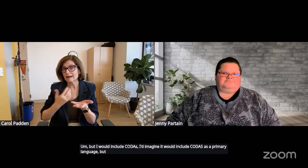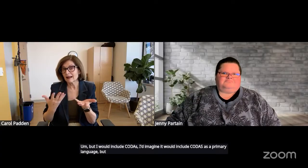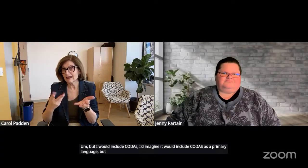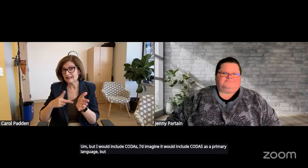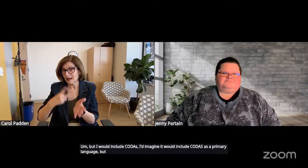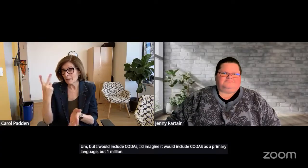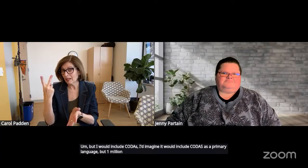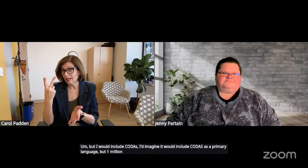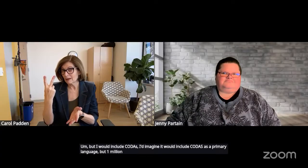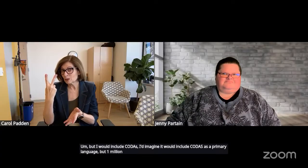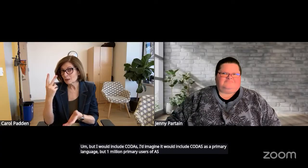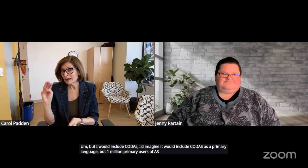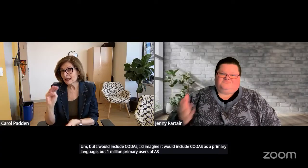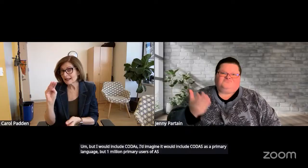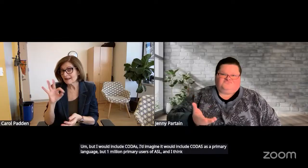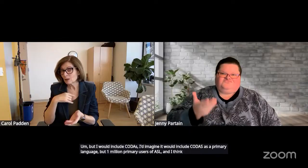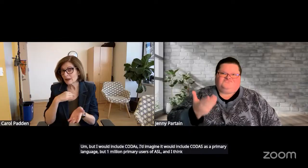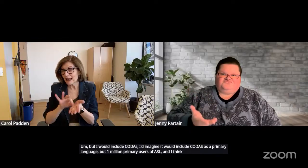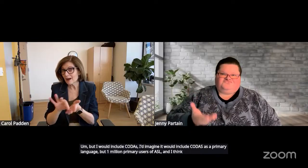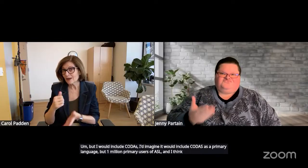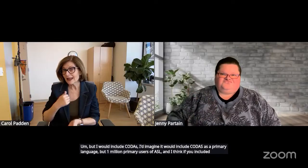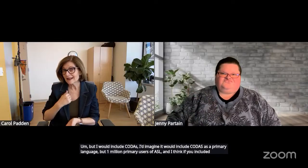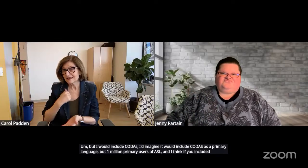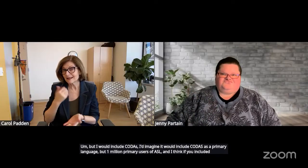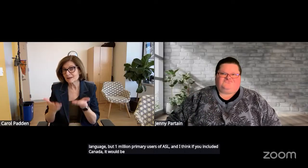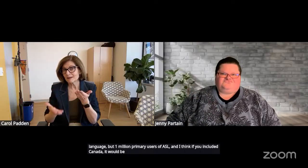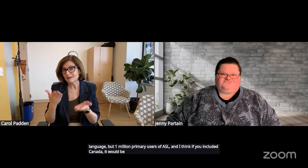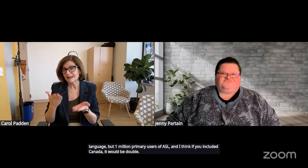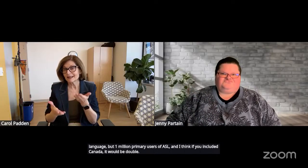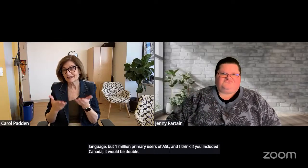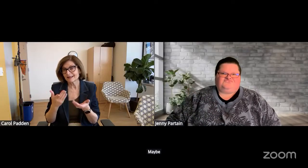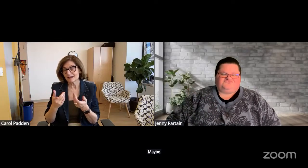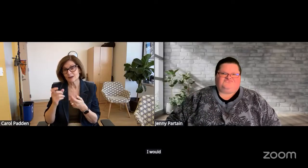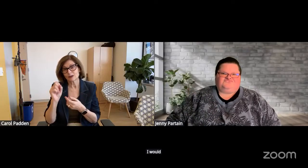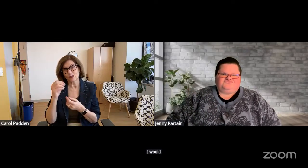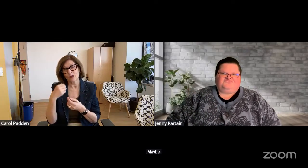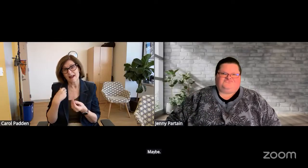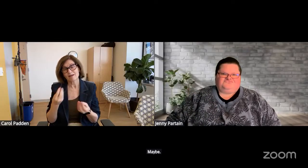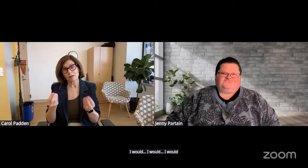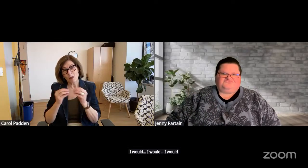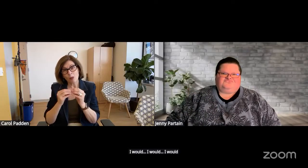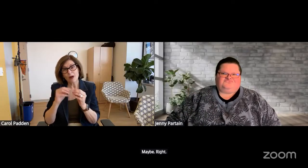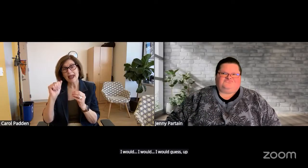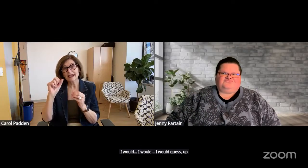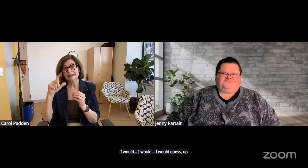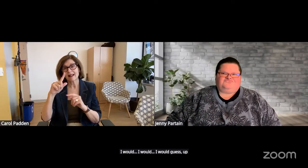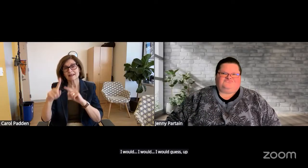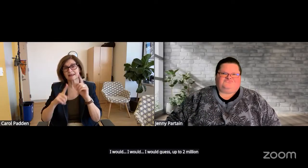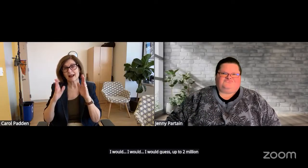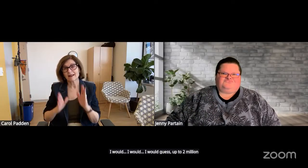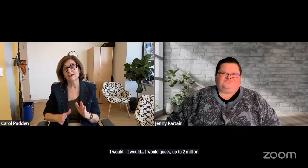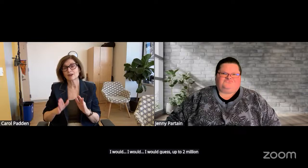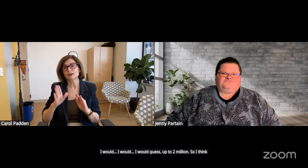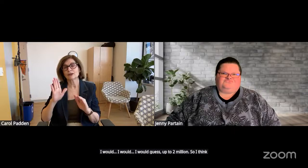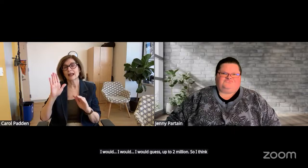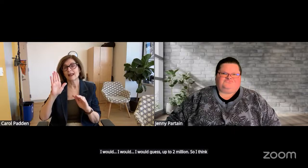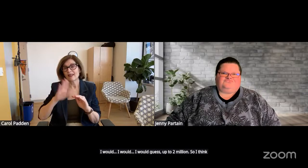primary users of ASL. And I think if you included Canada, it would be double. Maybe. I would guess up to 2 million. So I think that there are